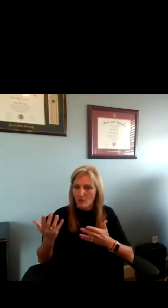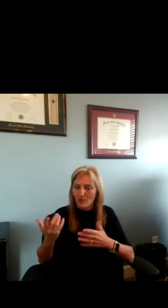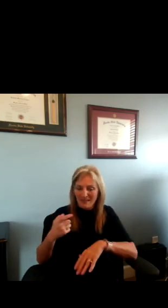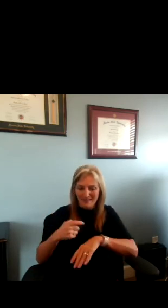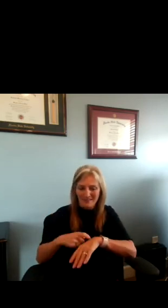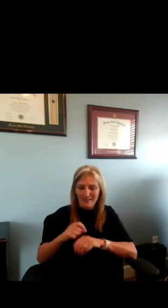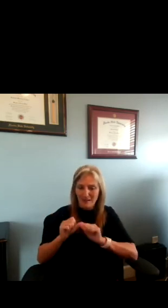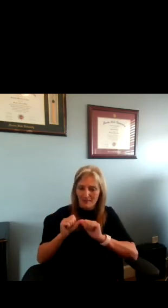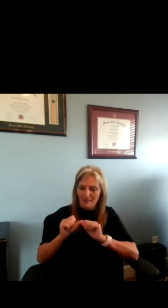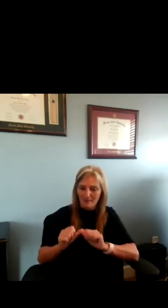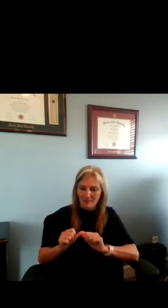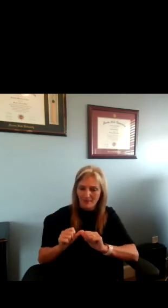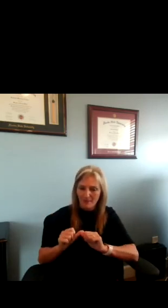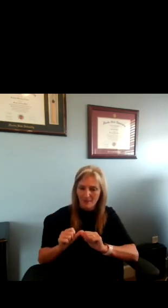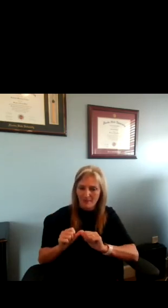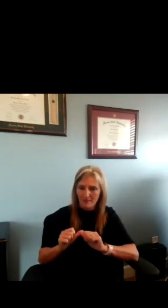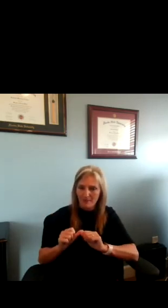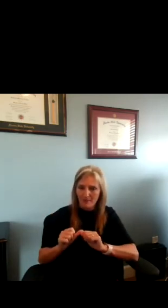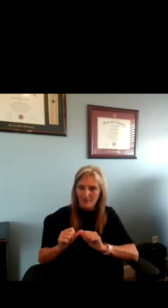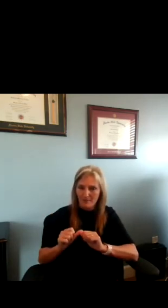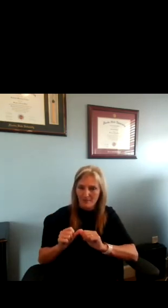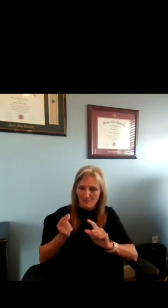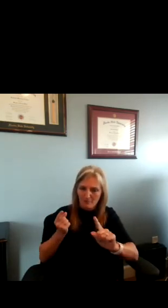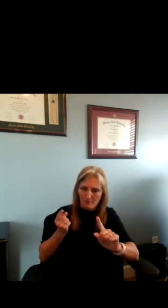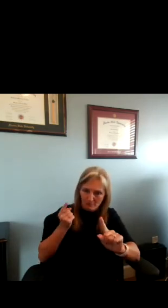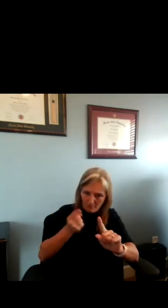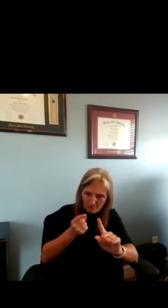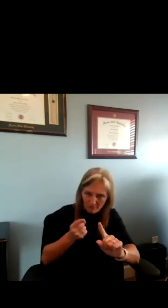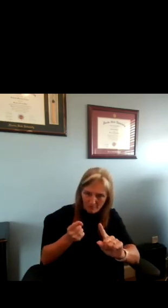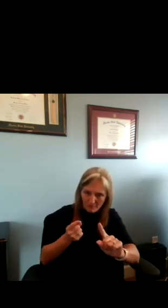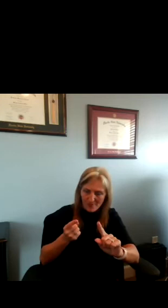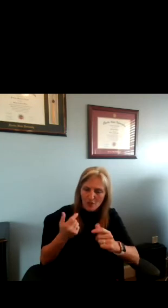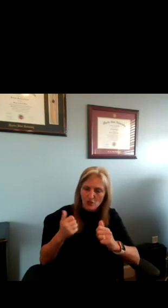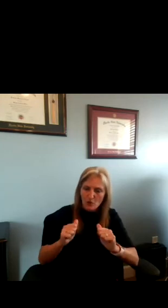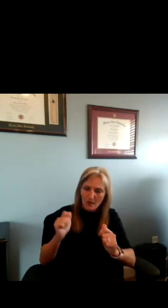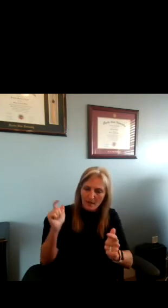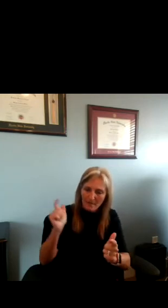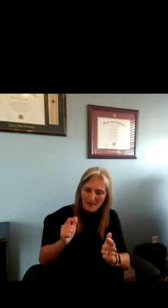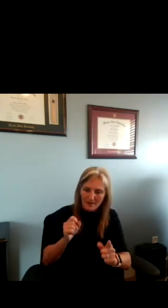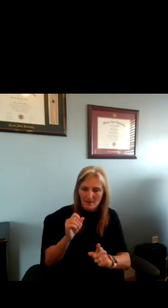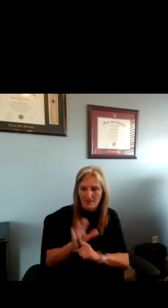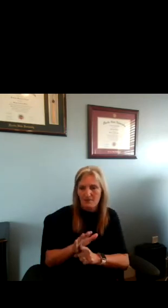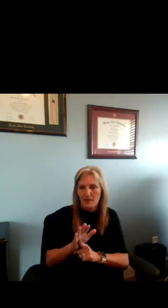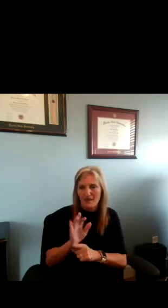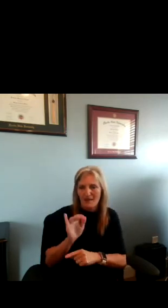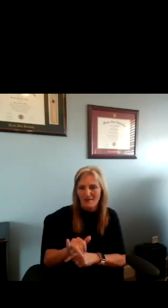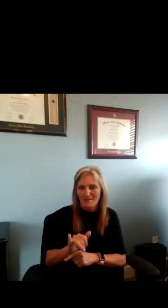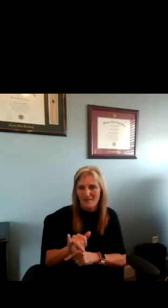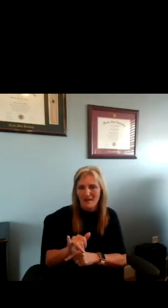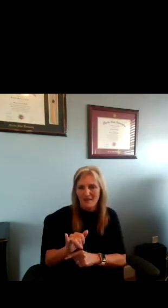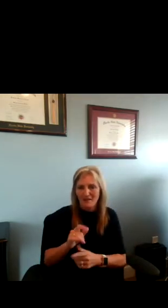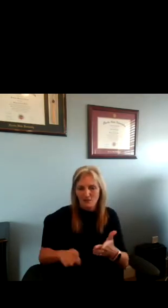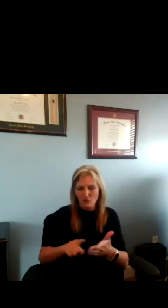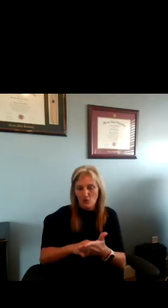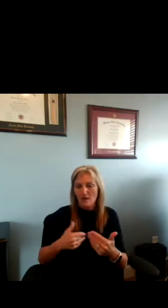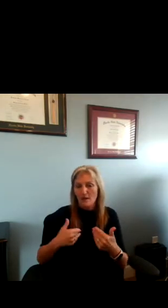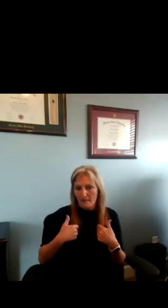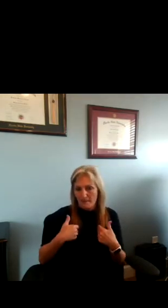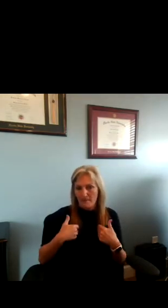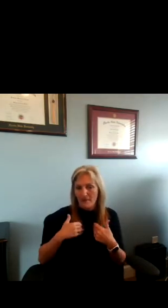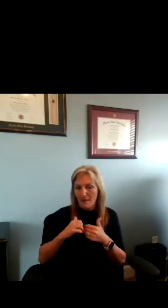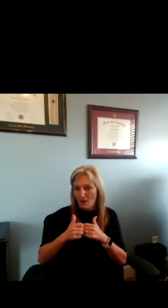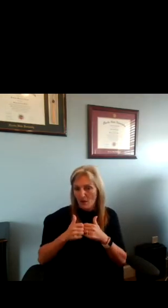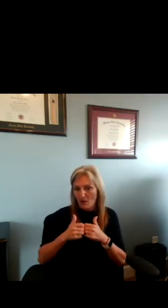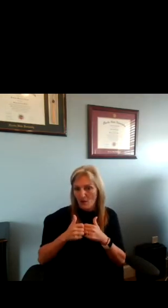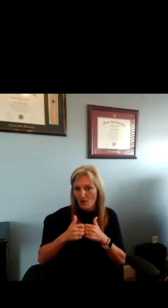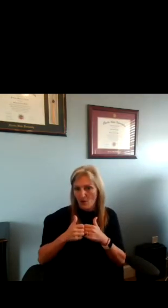continue the thrust toward minimizing the impact that that discrimination has by